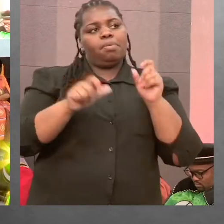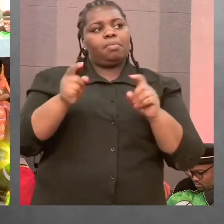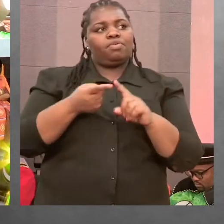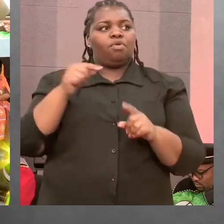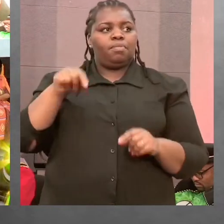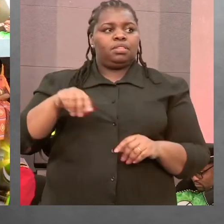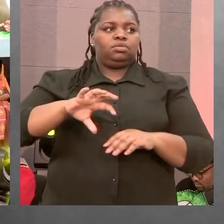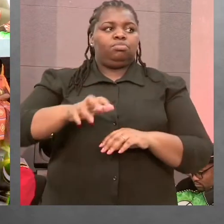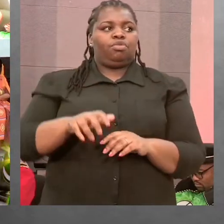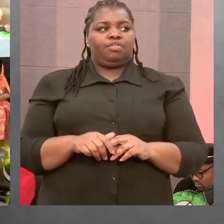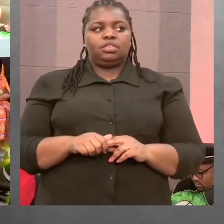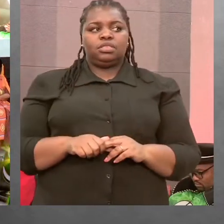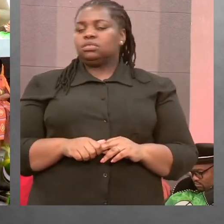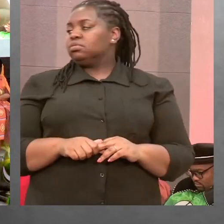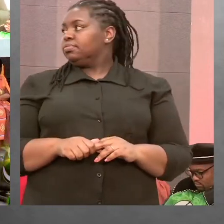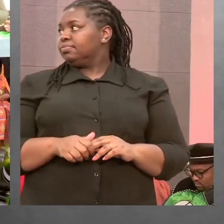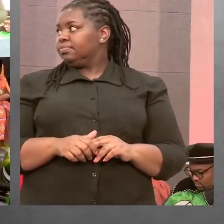province?